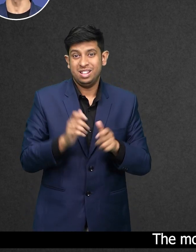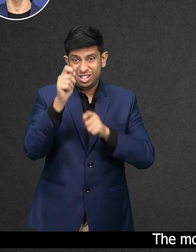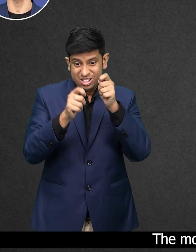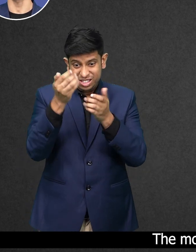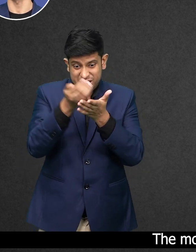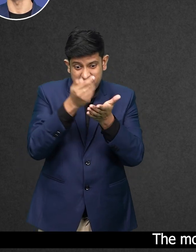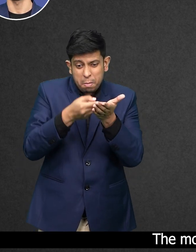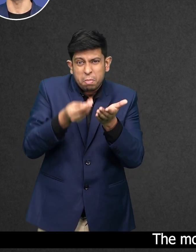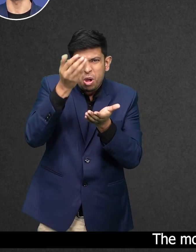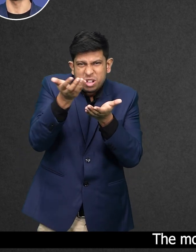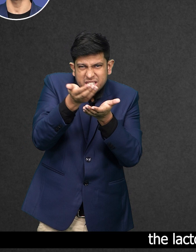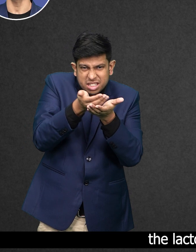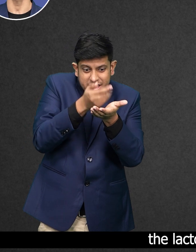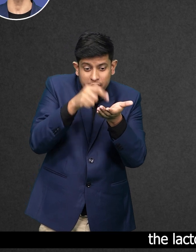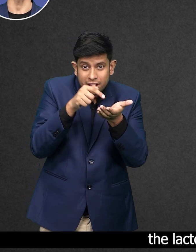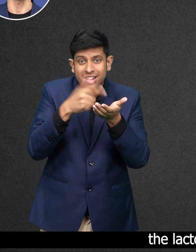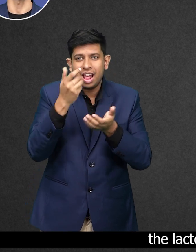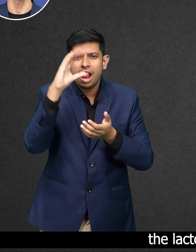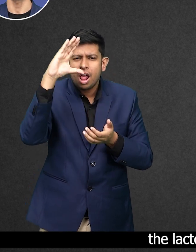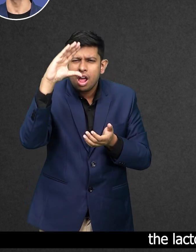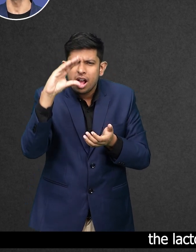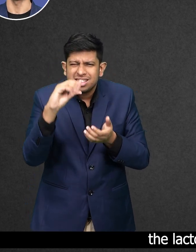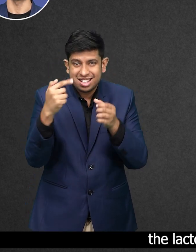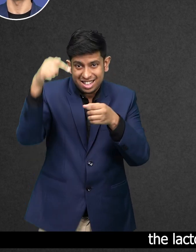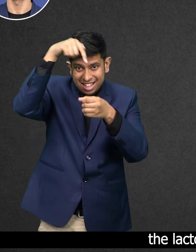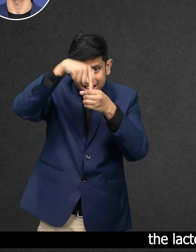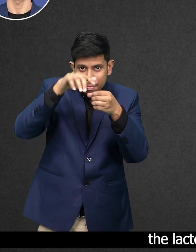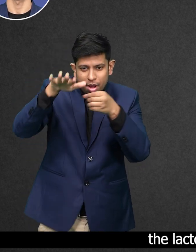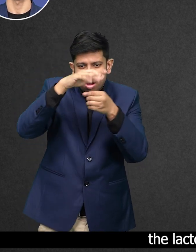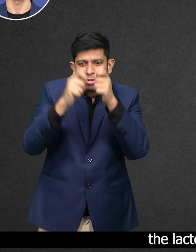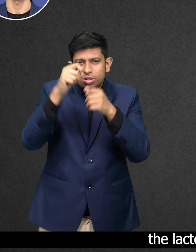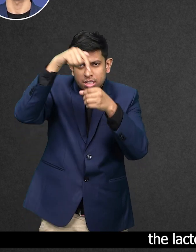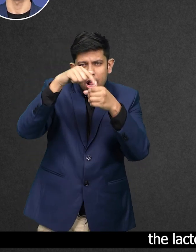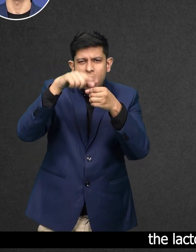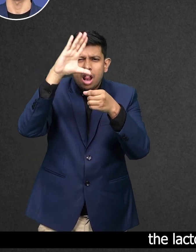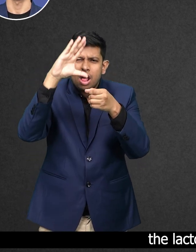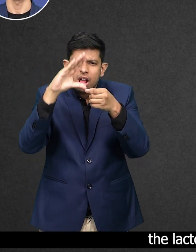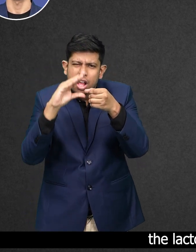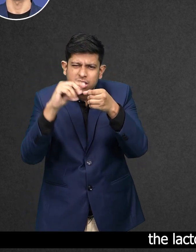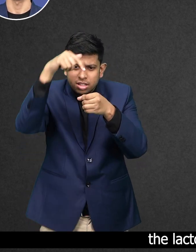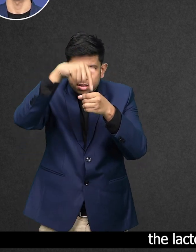The more the cream, the lower the lactometer floats in the milk.